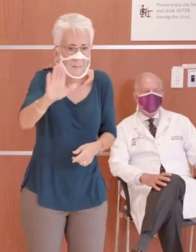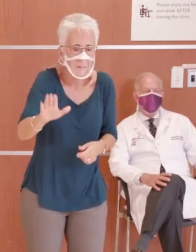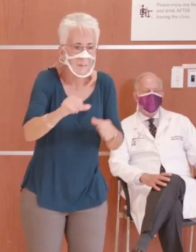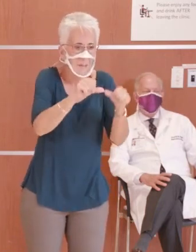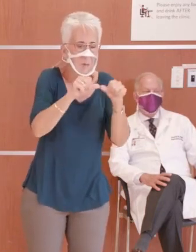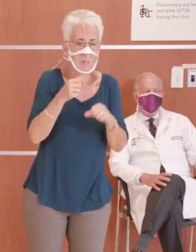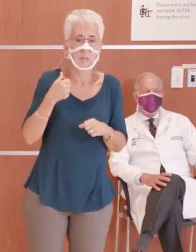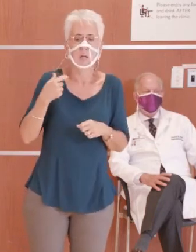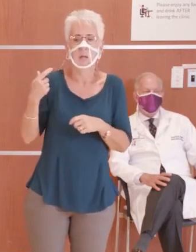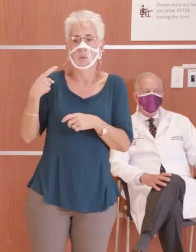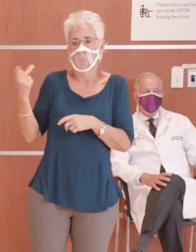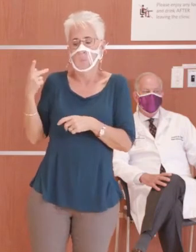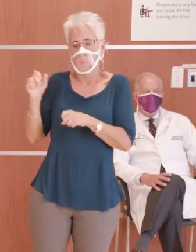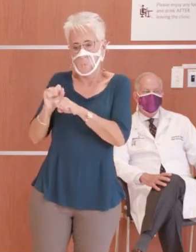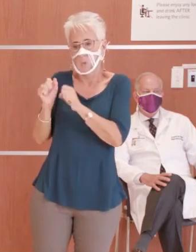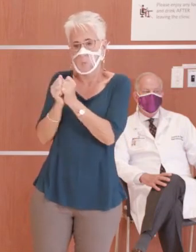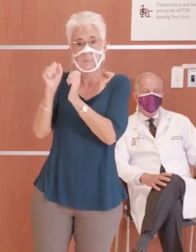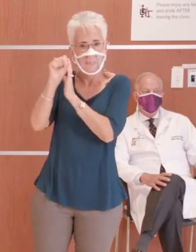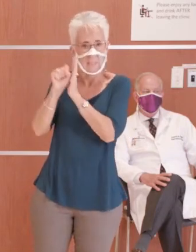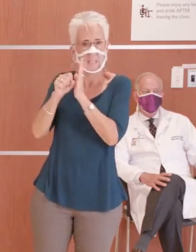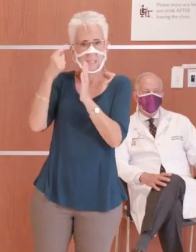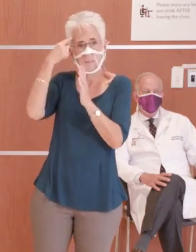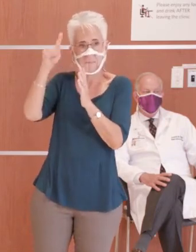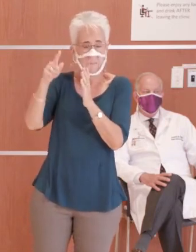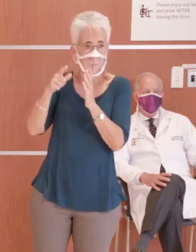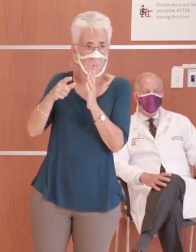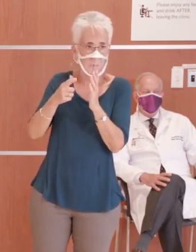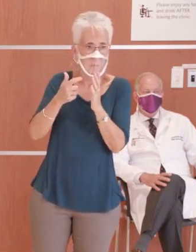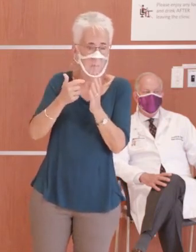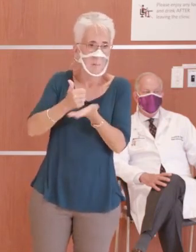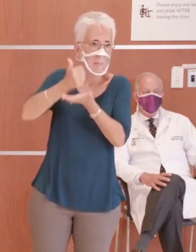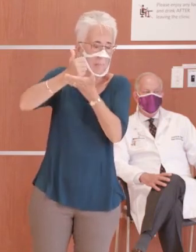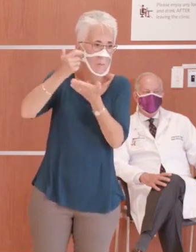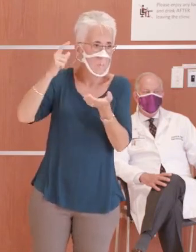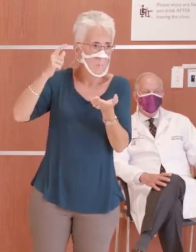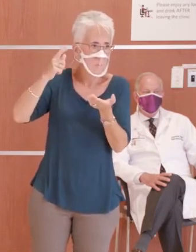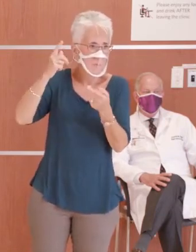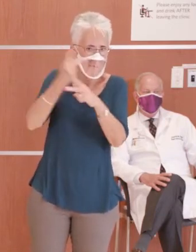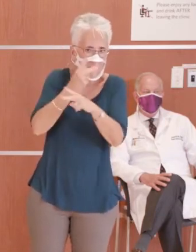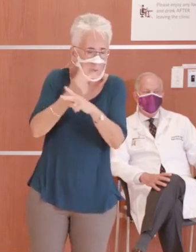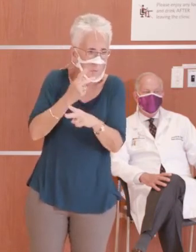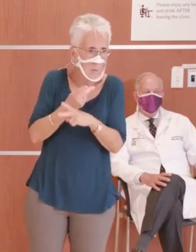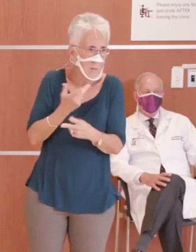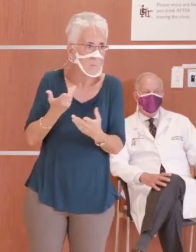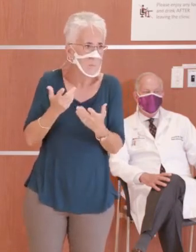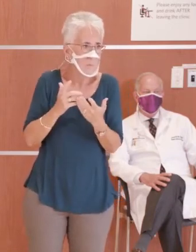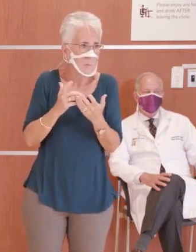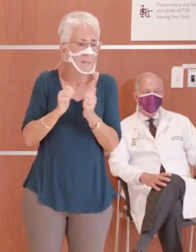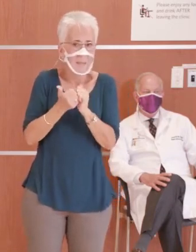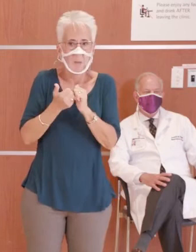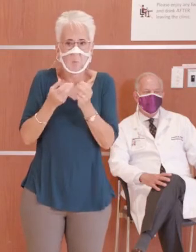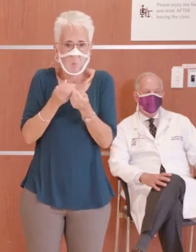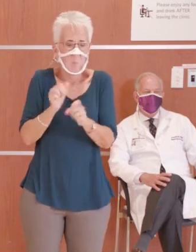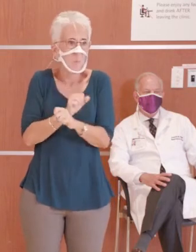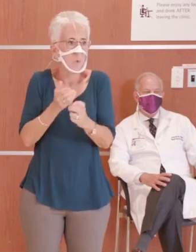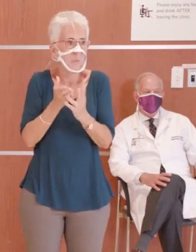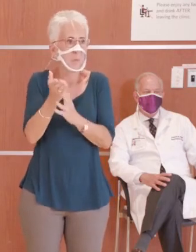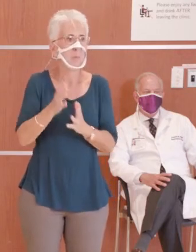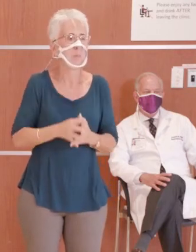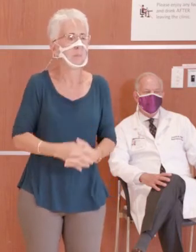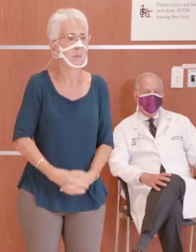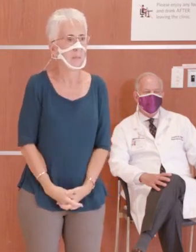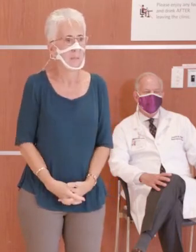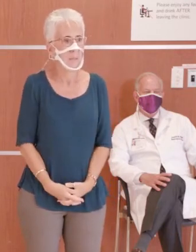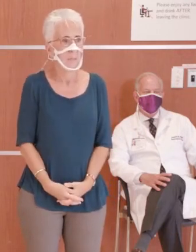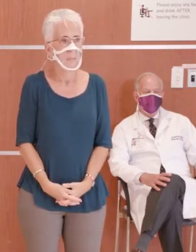on identifying those challenges and overcoming those limitations of the data we receive from the state. And if I could just follow